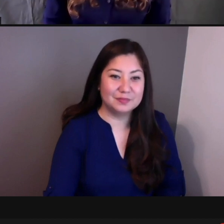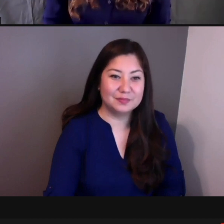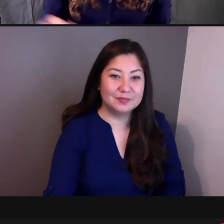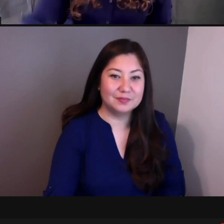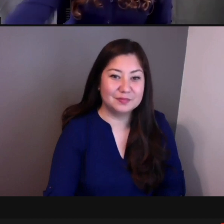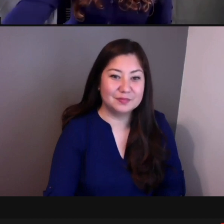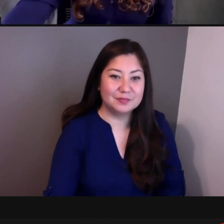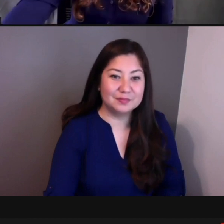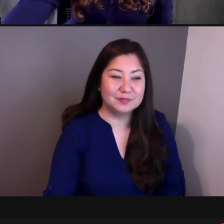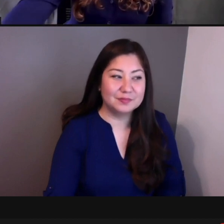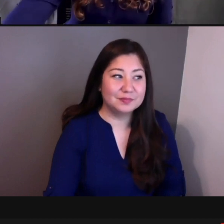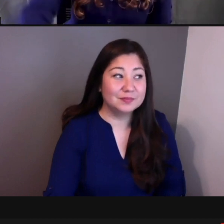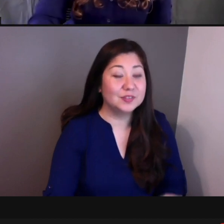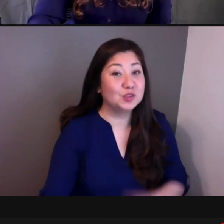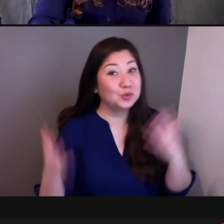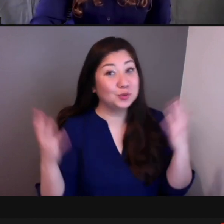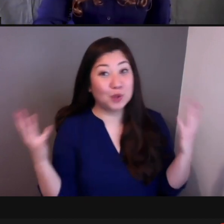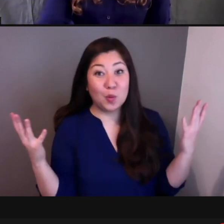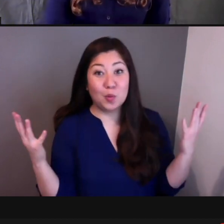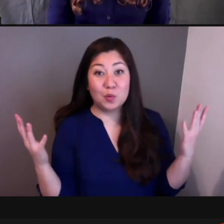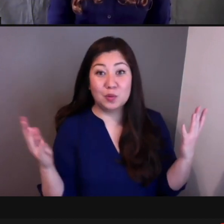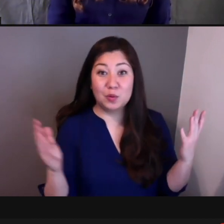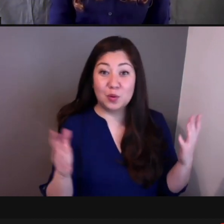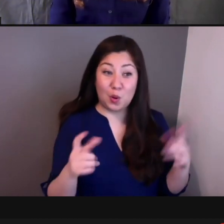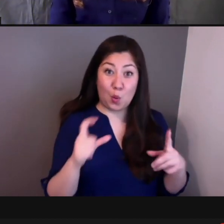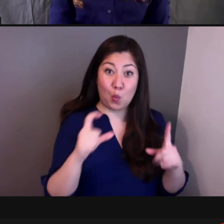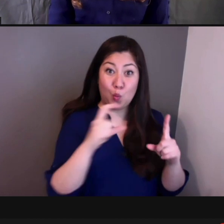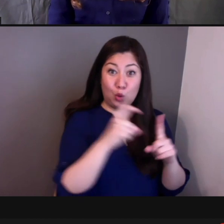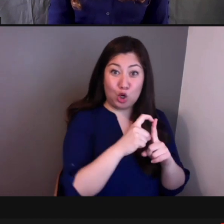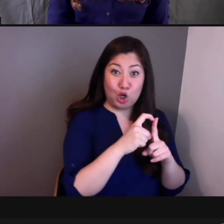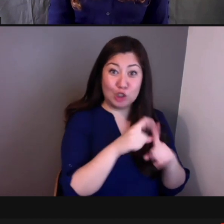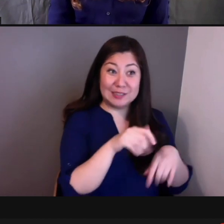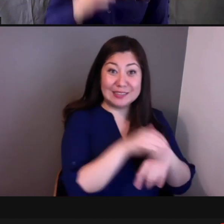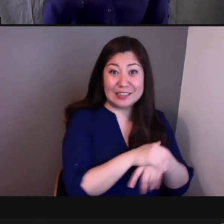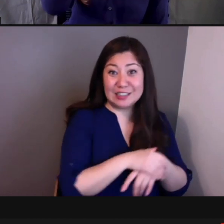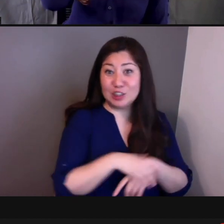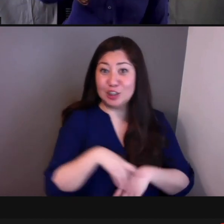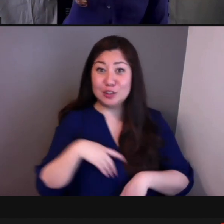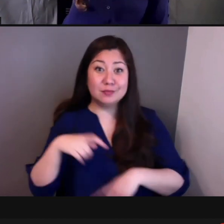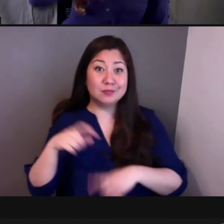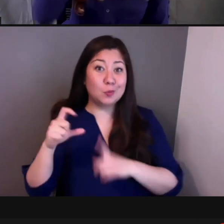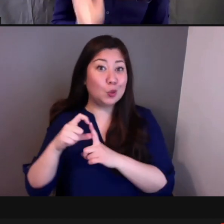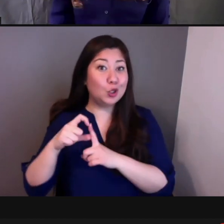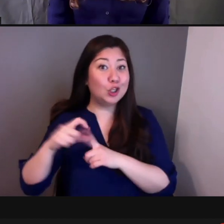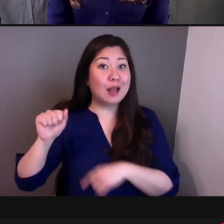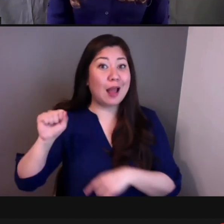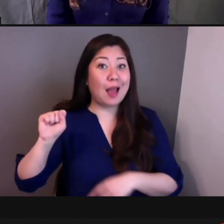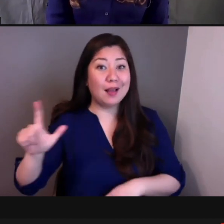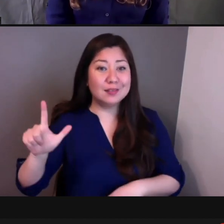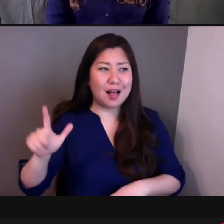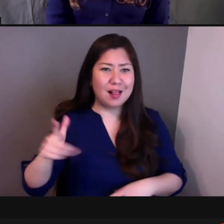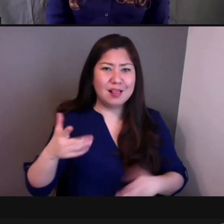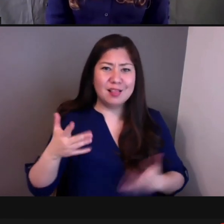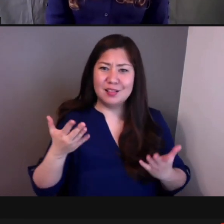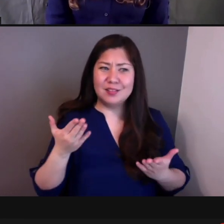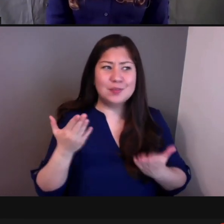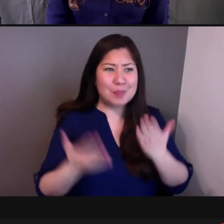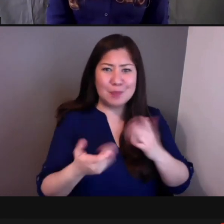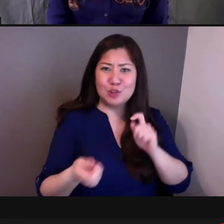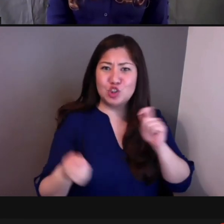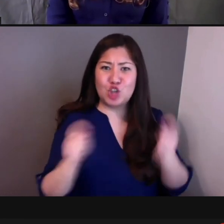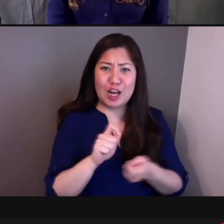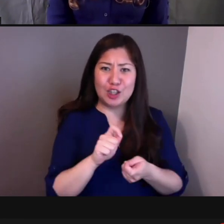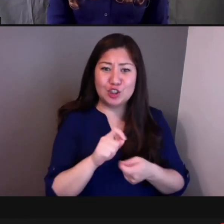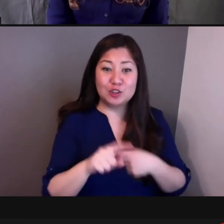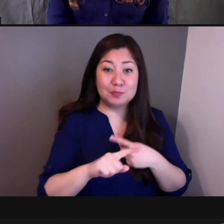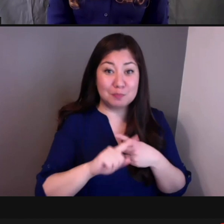bit stymied. So that aside, trying to think about talking with friends or family in everyday life, the way we use our signs and the